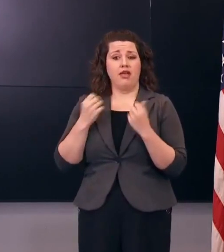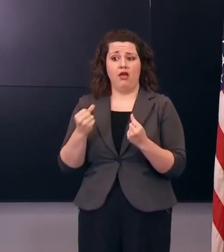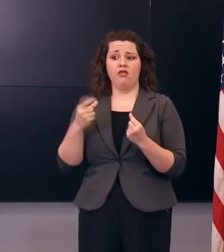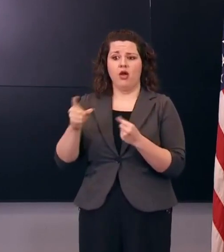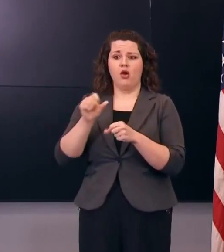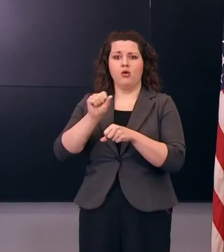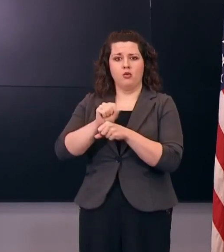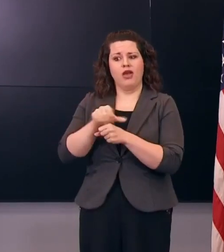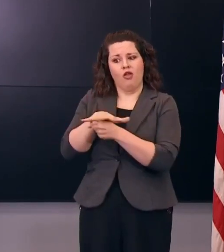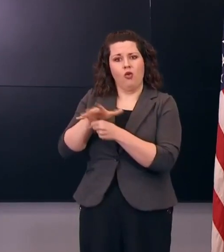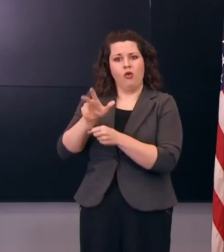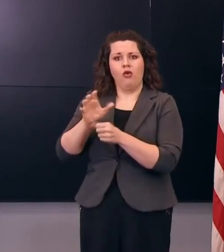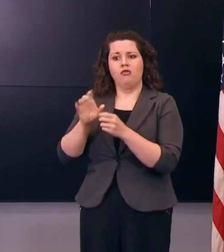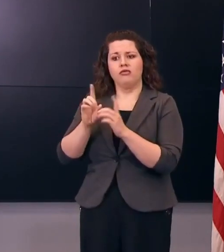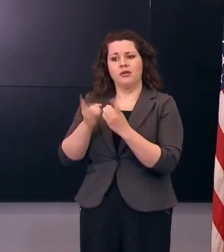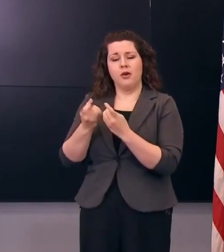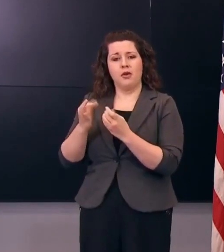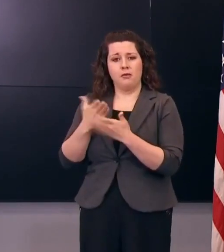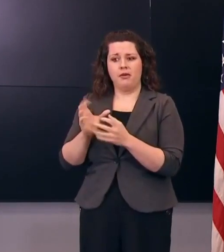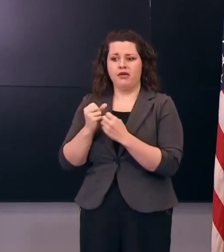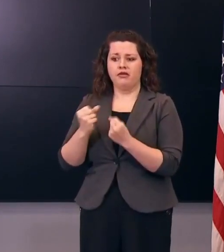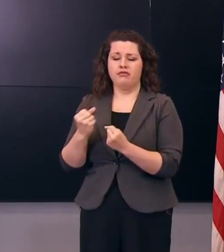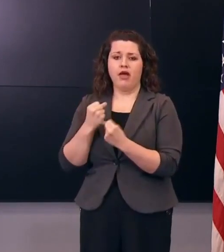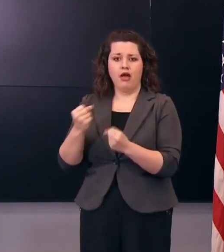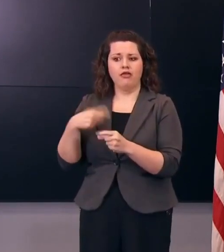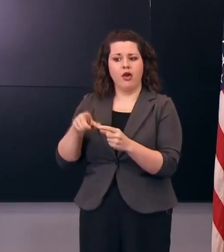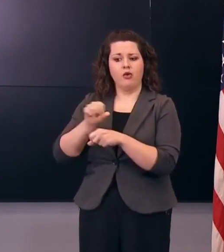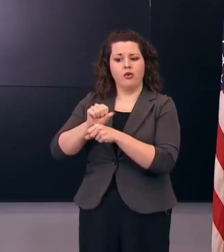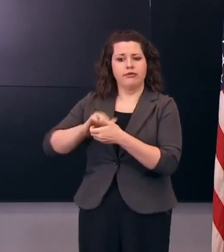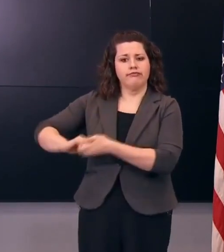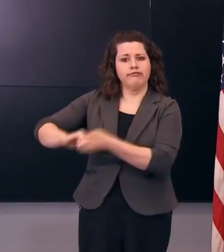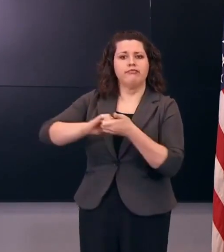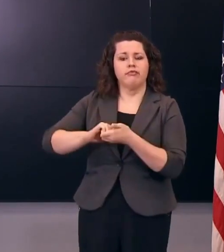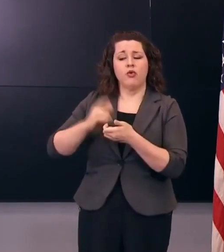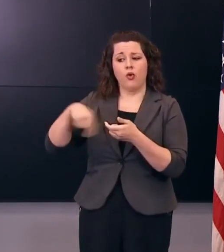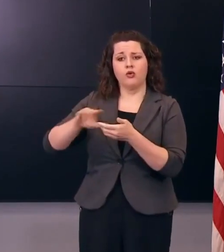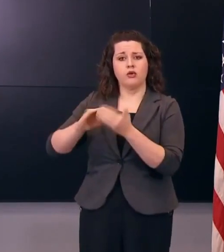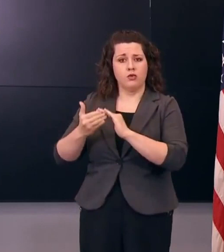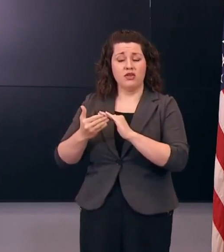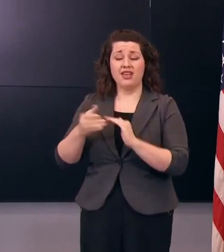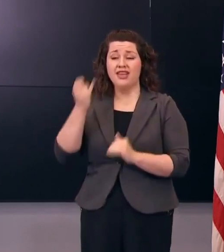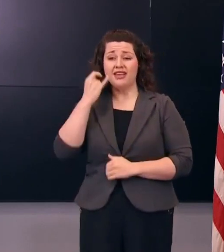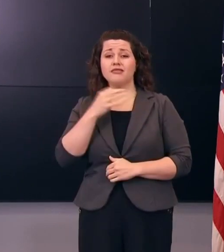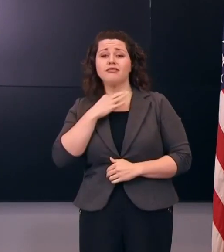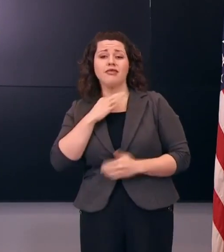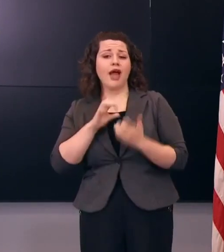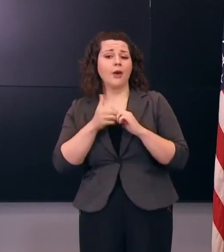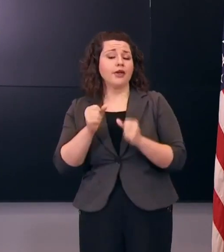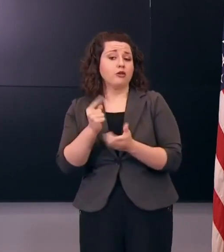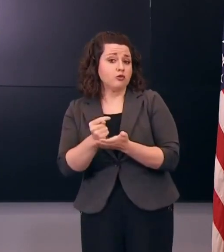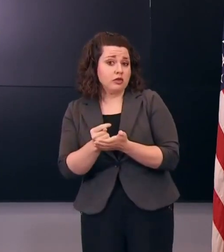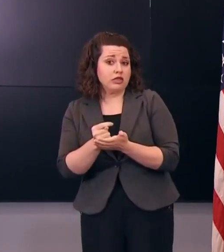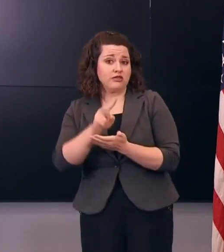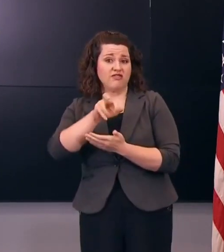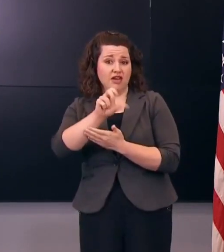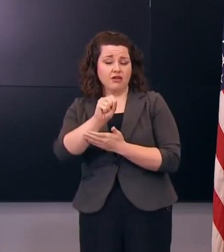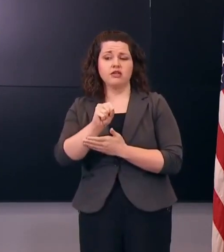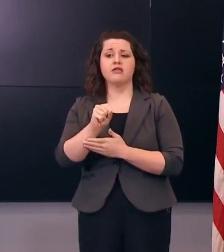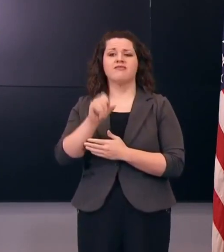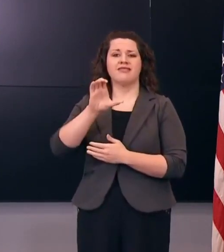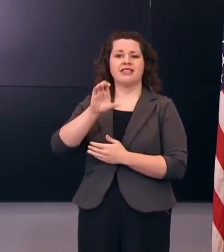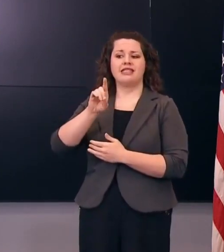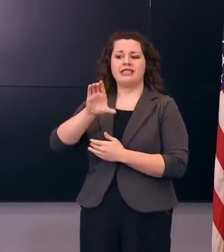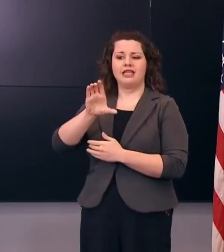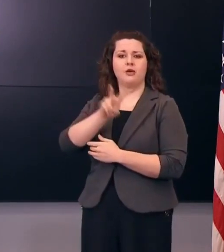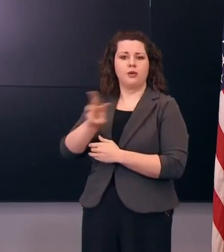working with those individuals and those communities. And if you have questions about how to treat the virus, check the CDC